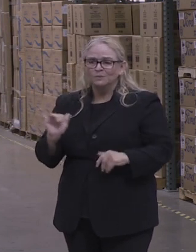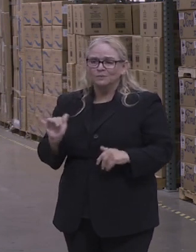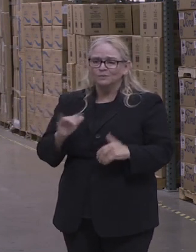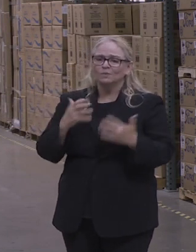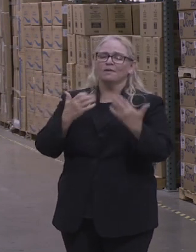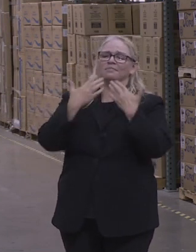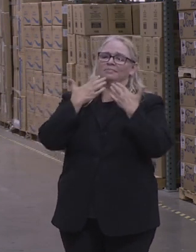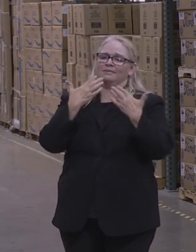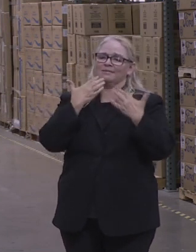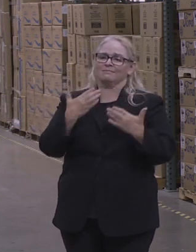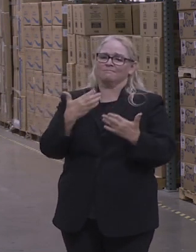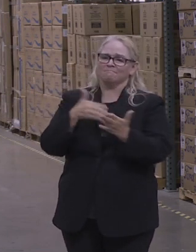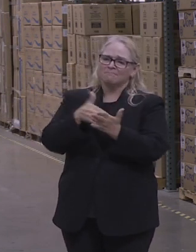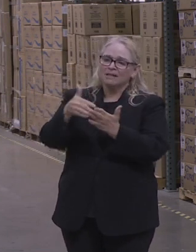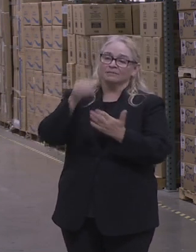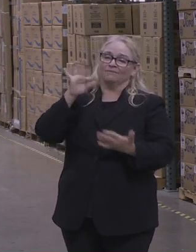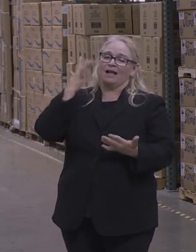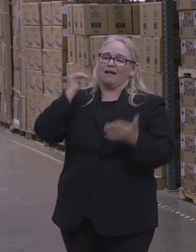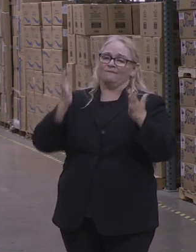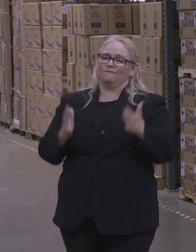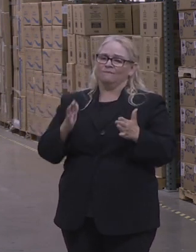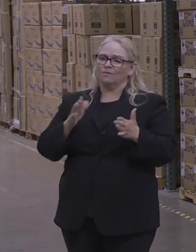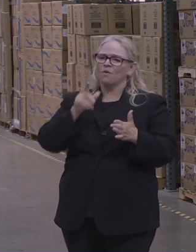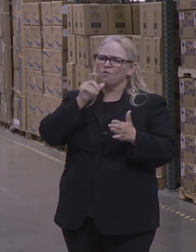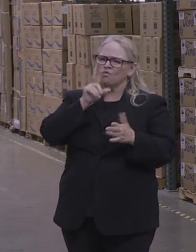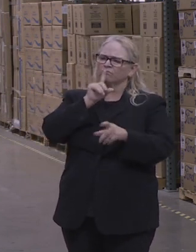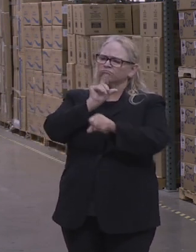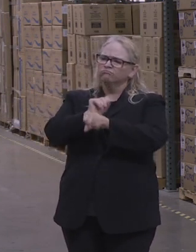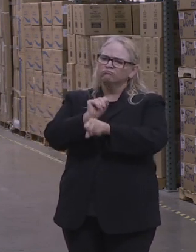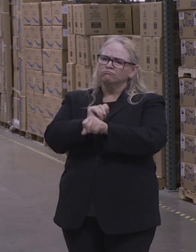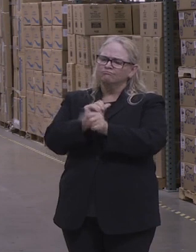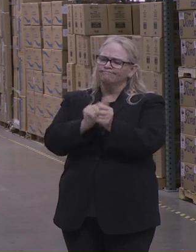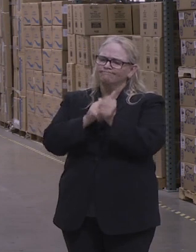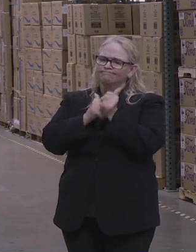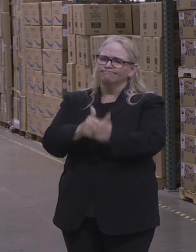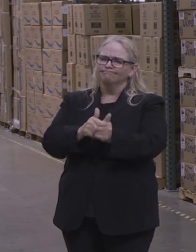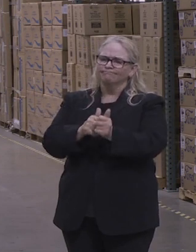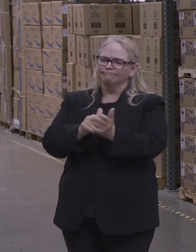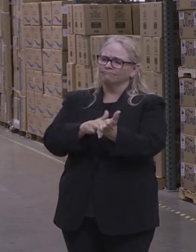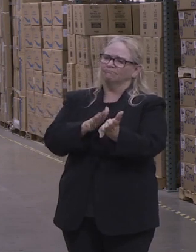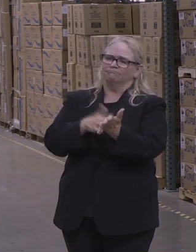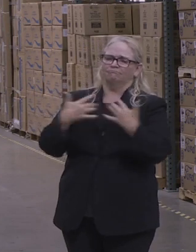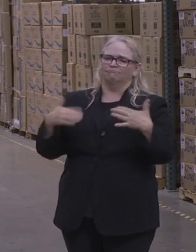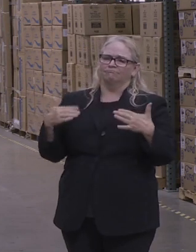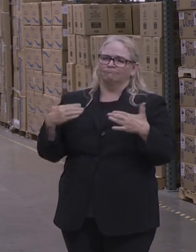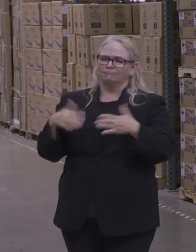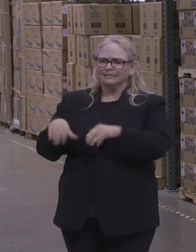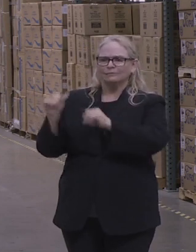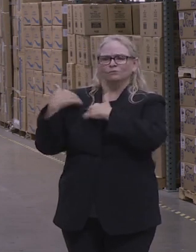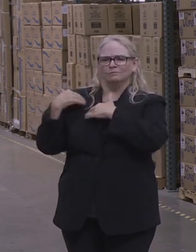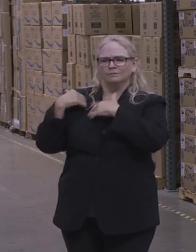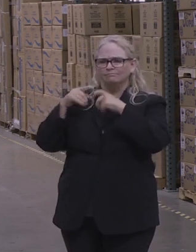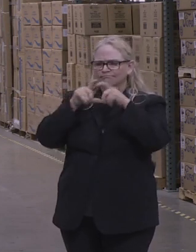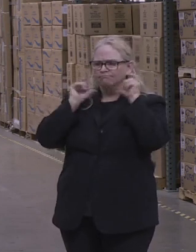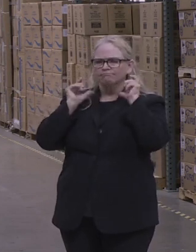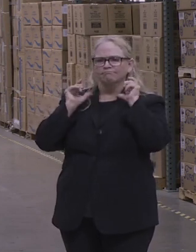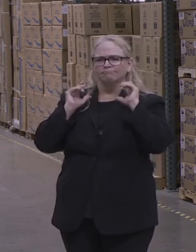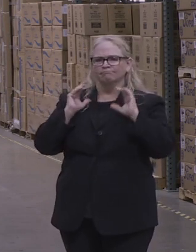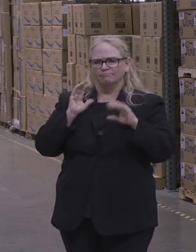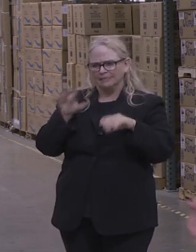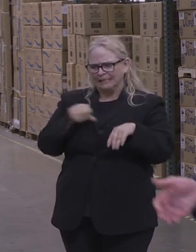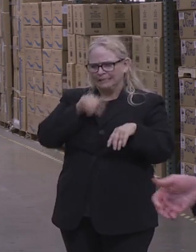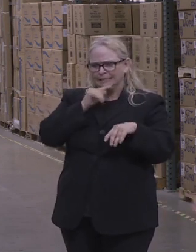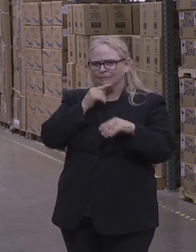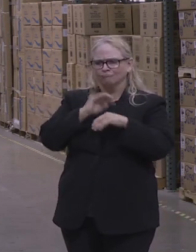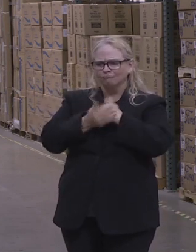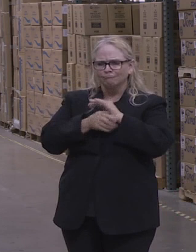the millions of Californians that have really stepped up and have taken serious responsibility to meet this moment